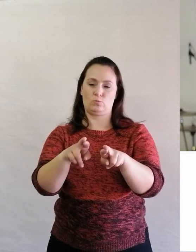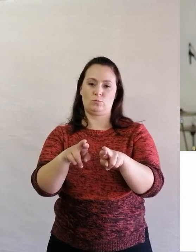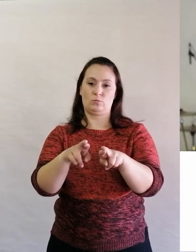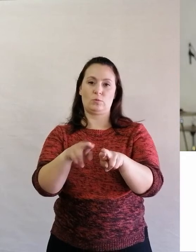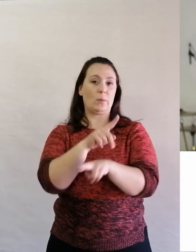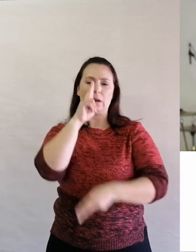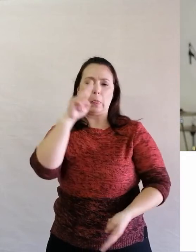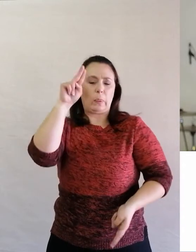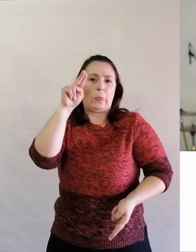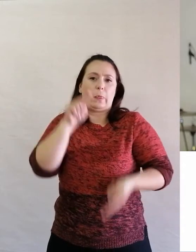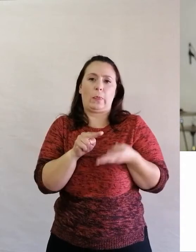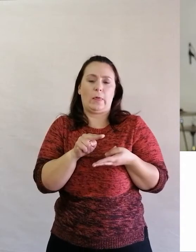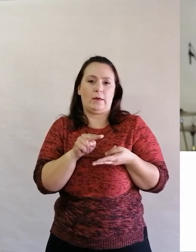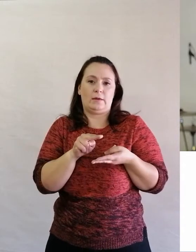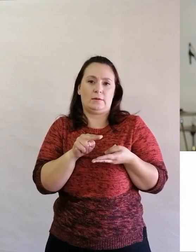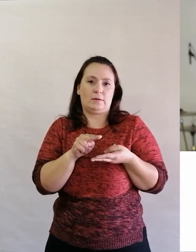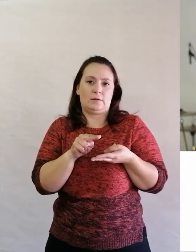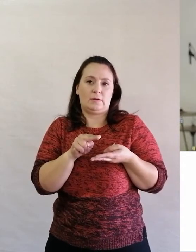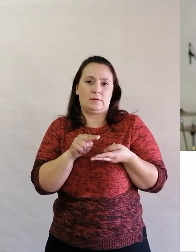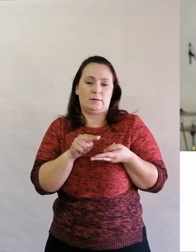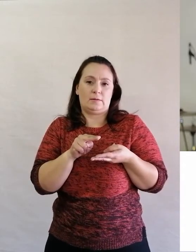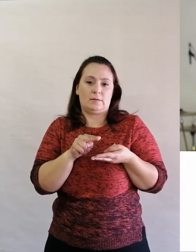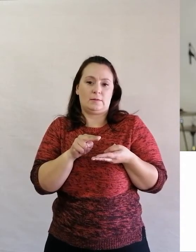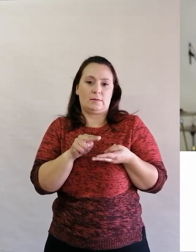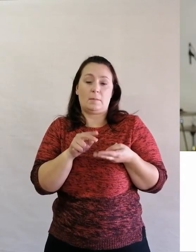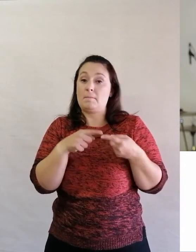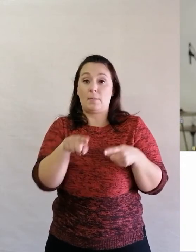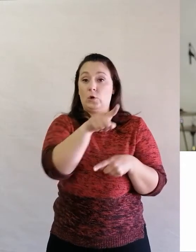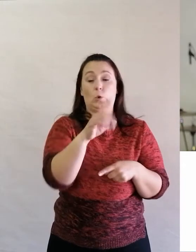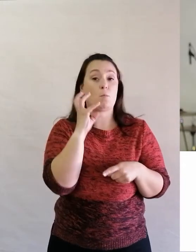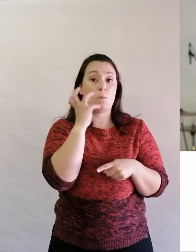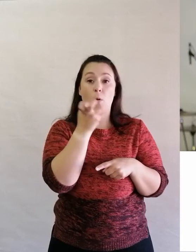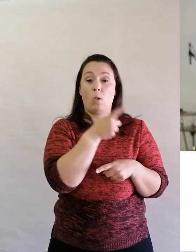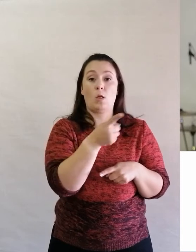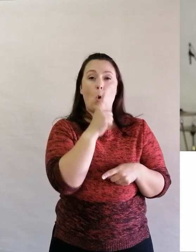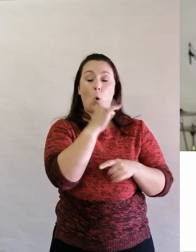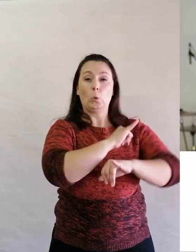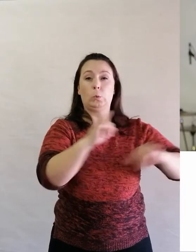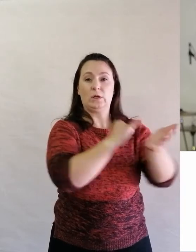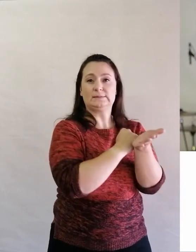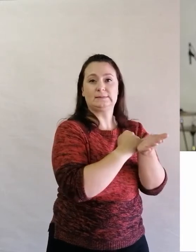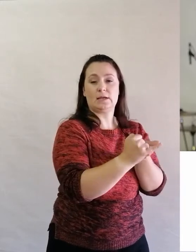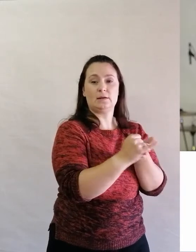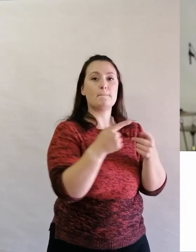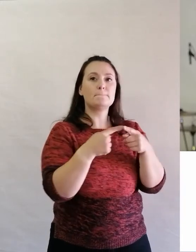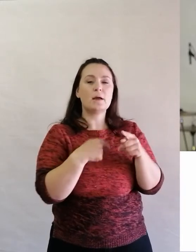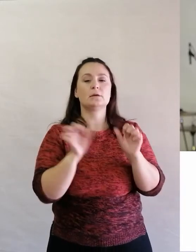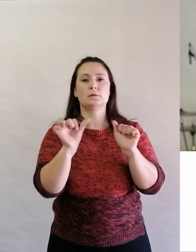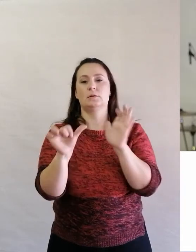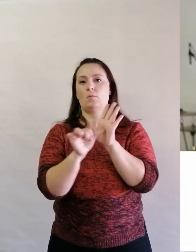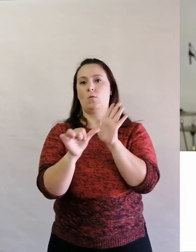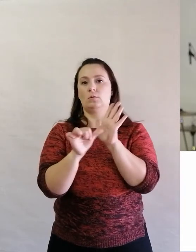minimize the fact that you may not be been a Saul or some radical sinner. The fact that you've made that